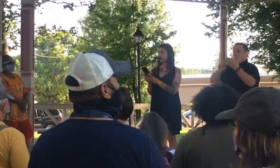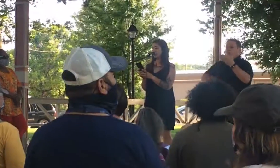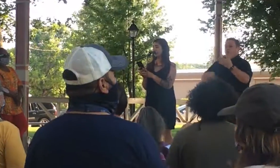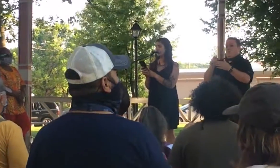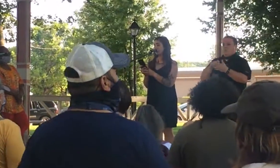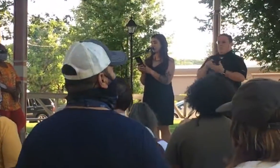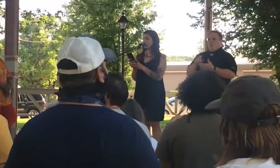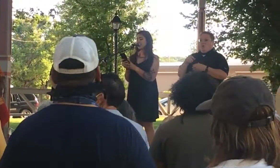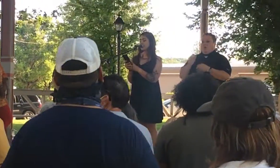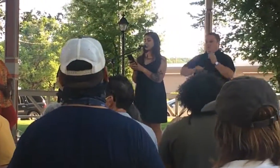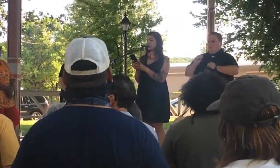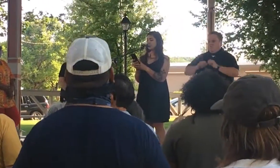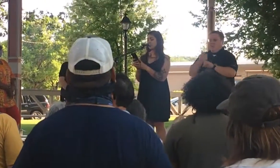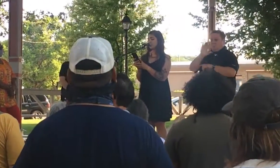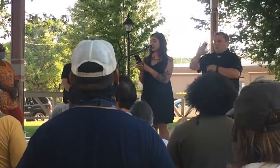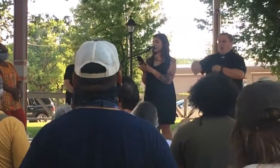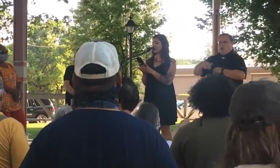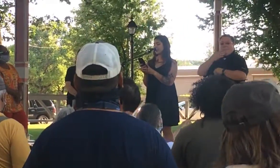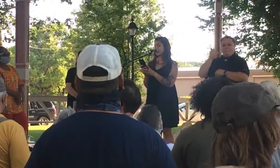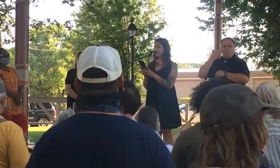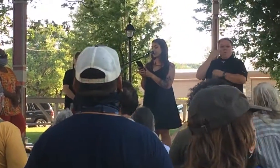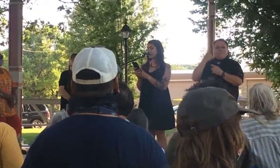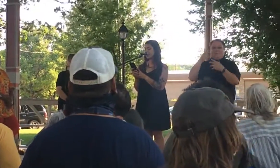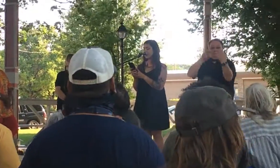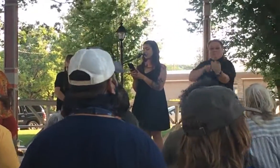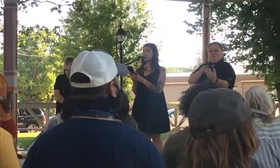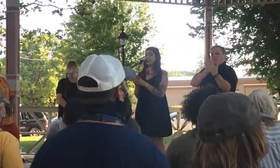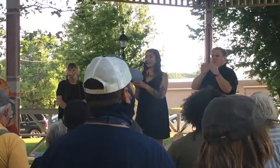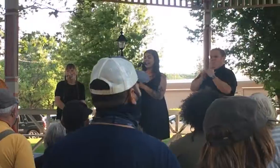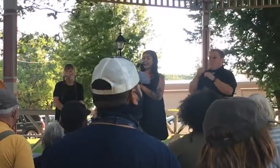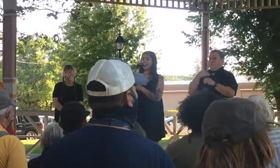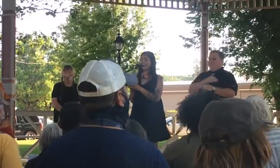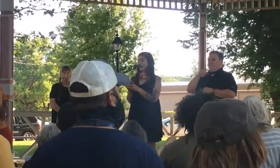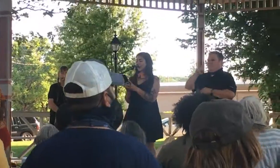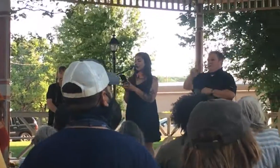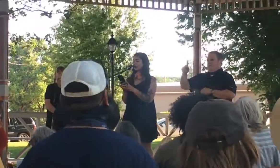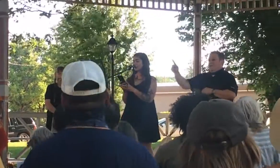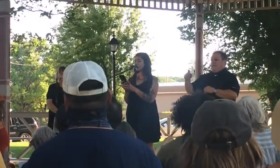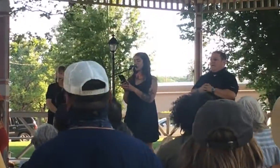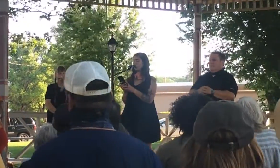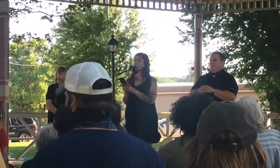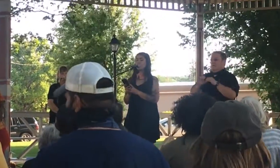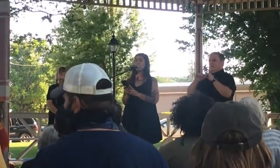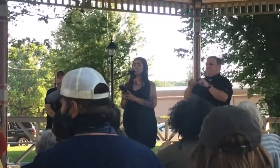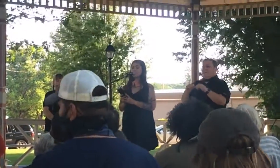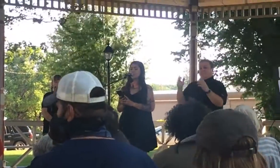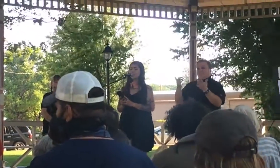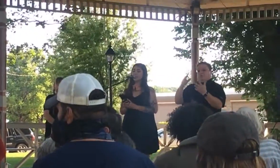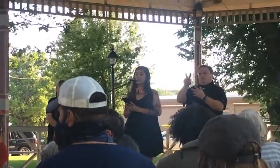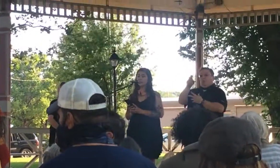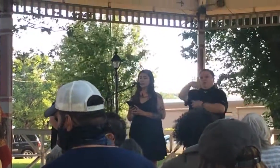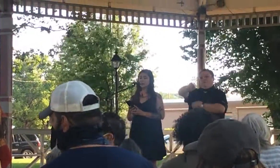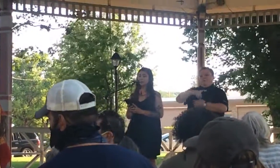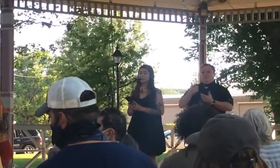from Chicago. But he is most well known for sitting down and talking with members of the KKK and convincing over 200 of